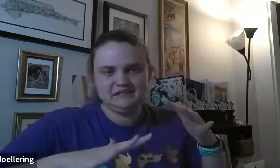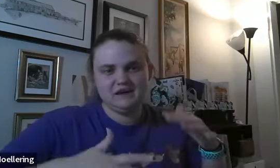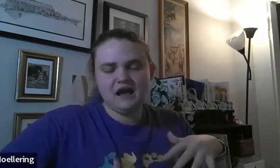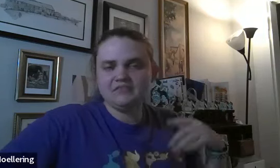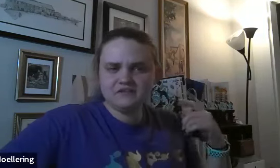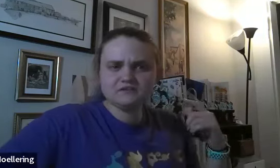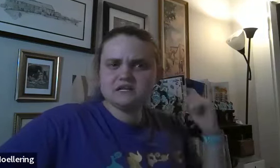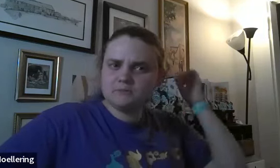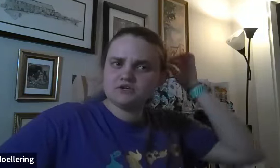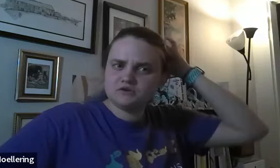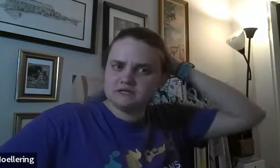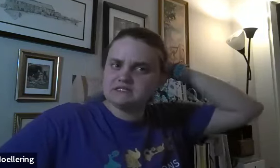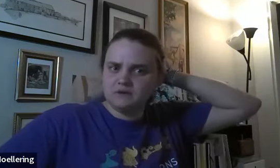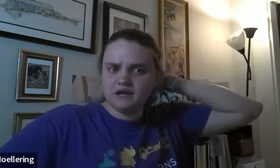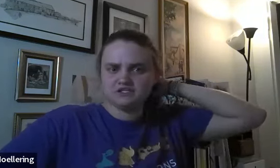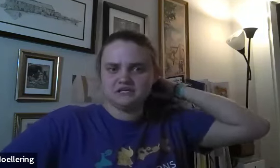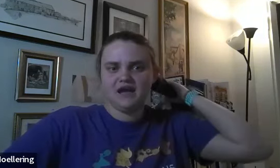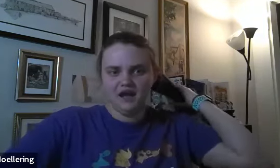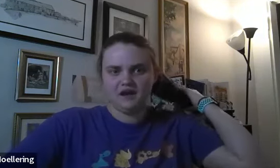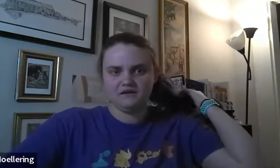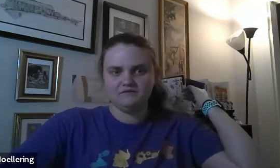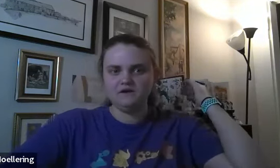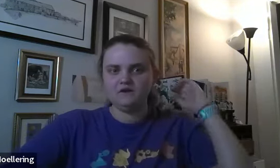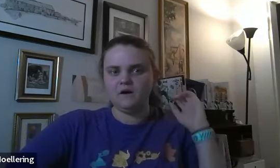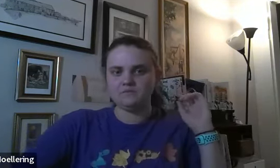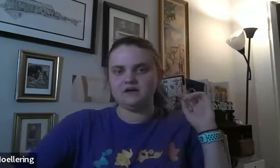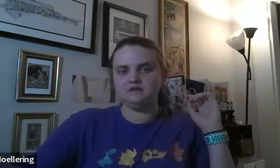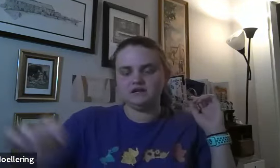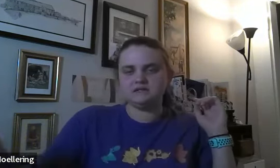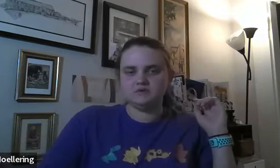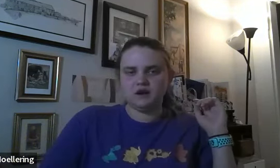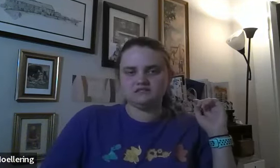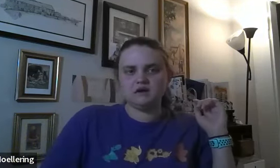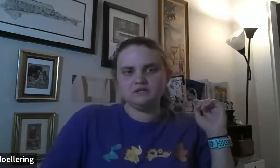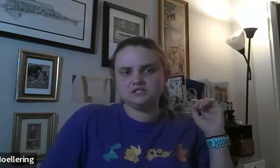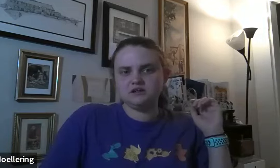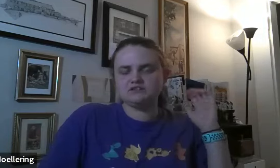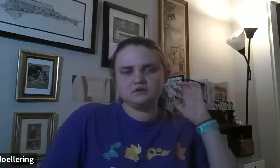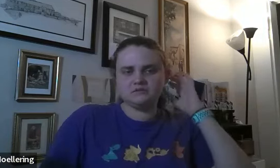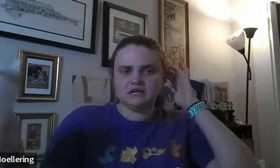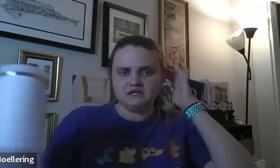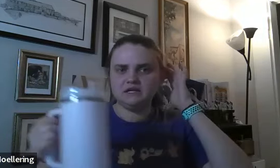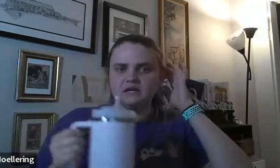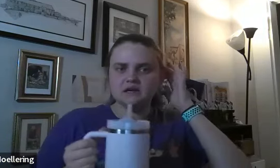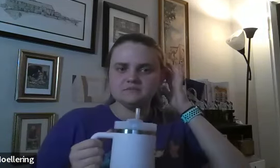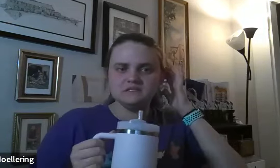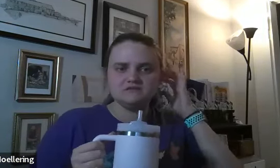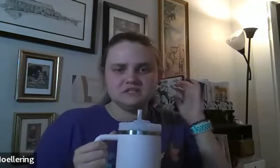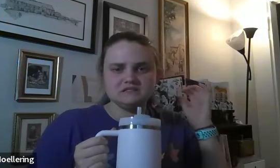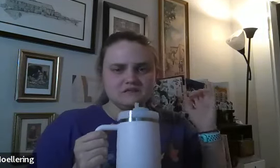Yeah, I think there's a numbers quiz that we actually have that you guys can practice. I'll make sure I'll talk with Miss Katie and see if she can send